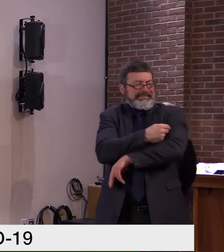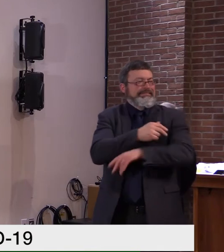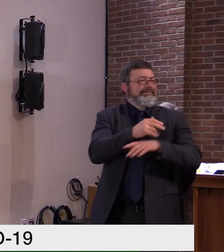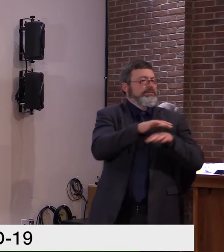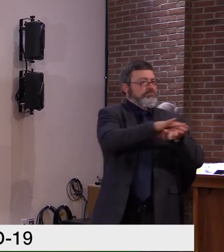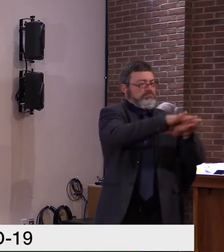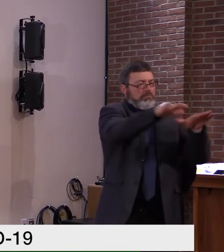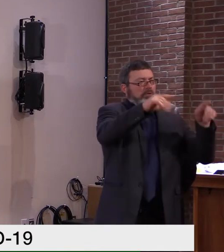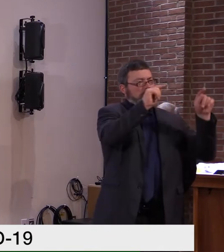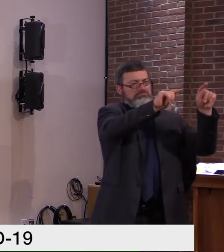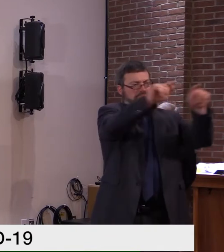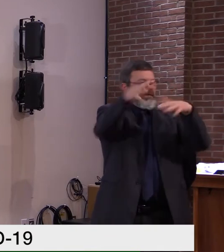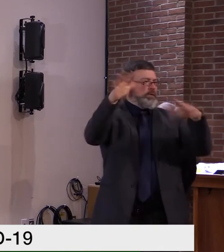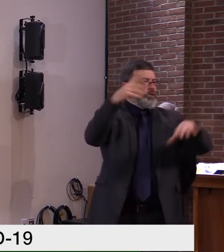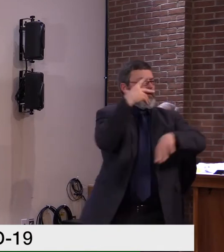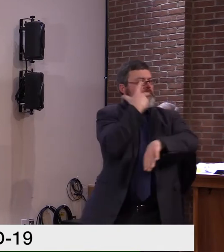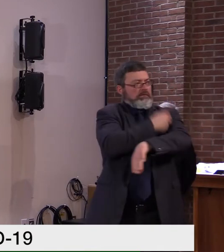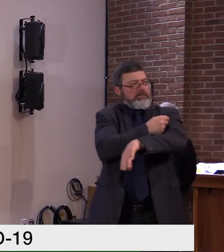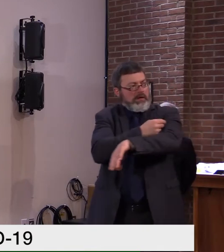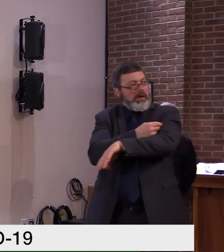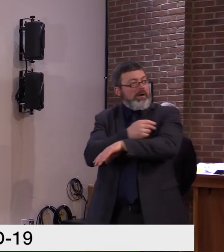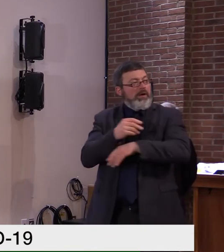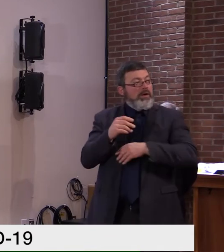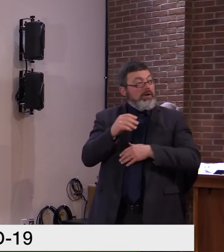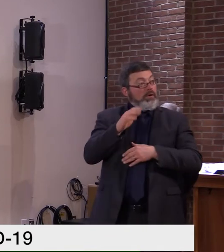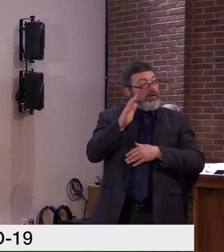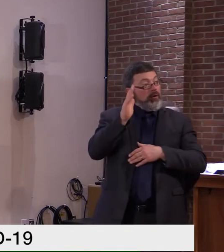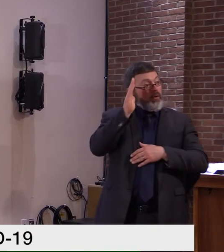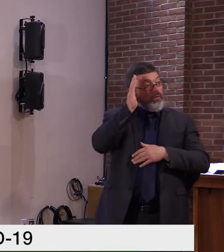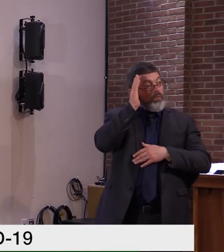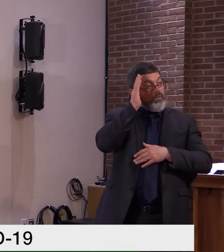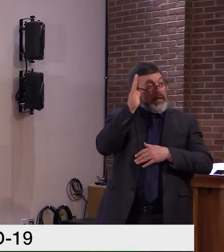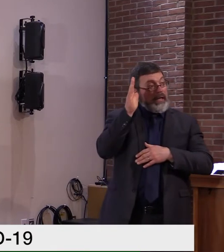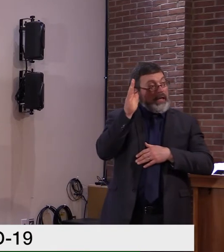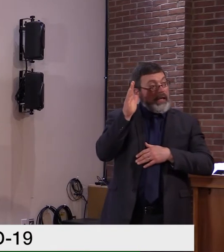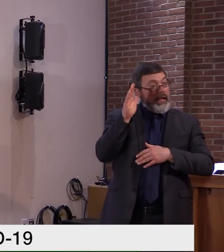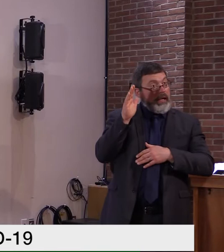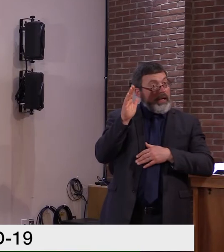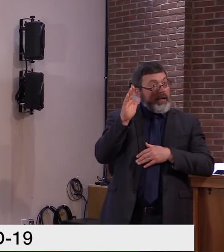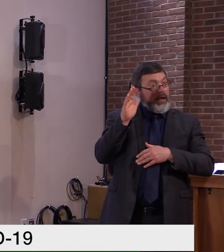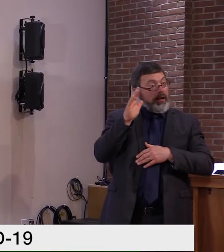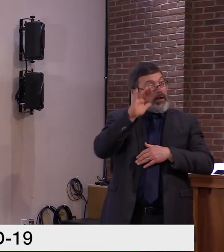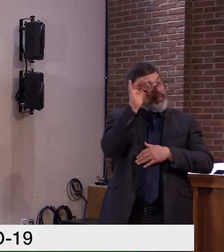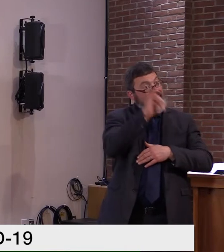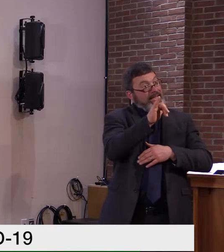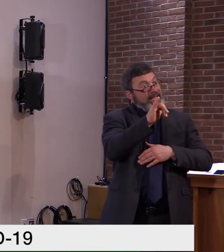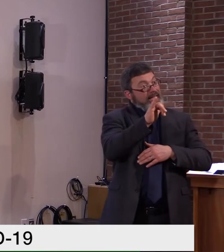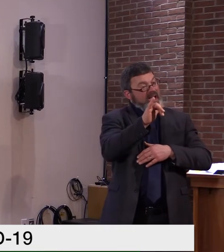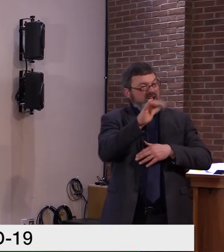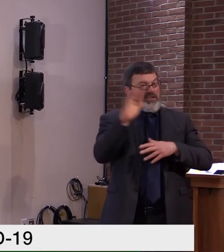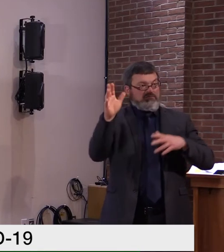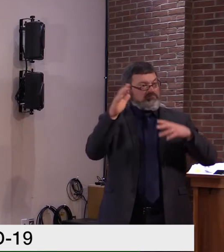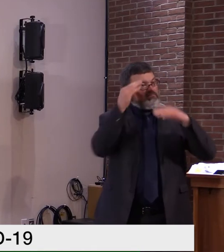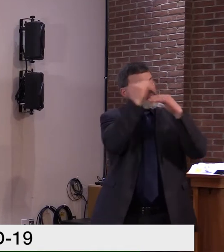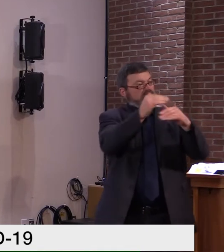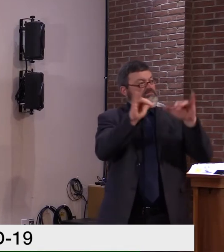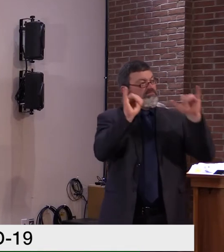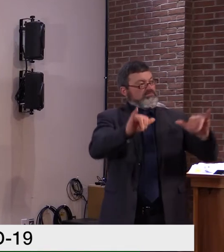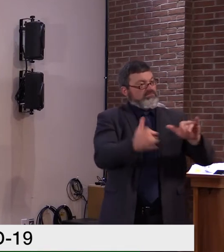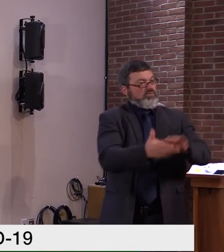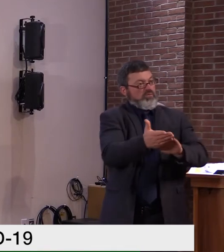why, if the risk to the most threatened demographic has been greatly mitigated? Yeah, no, I think you bring up a good